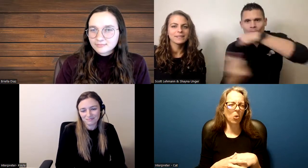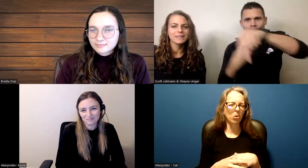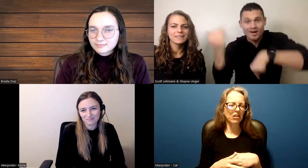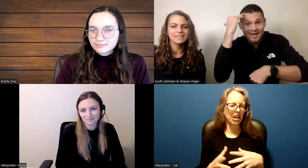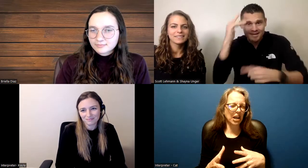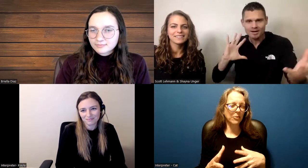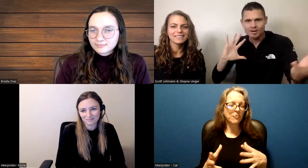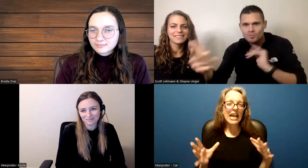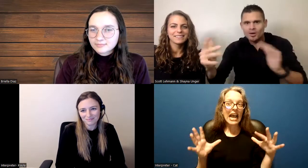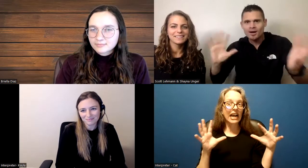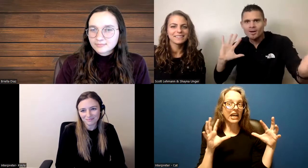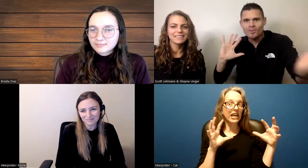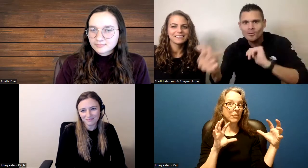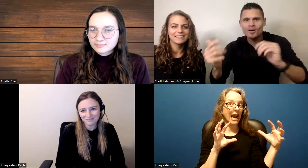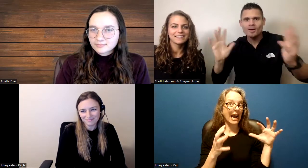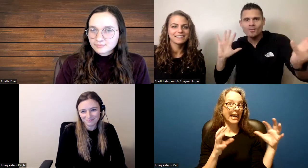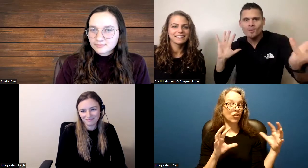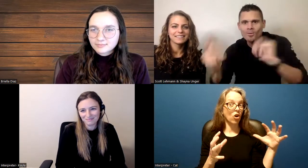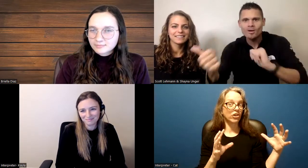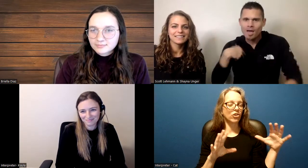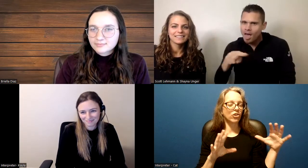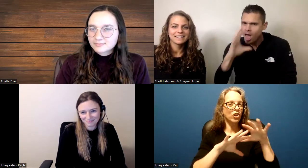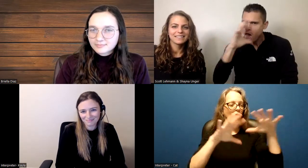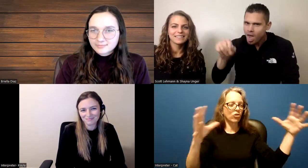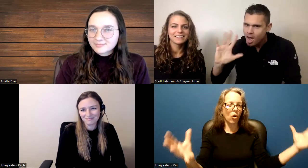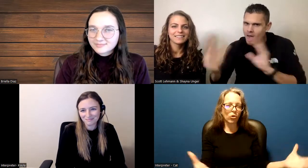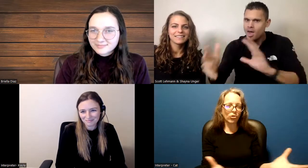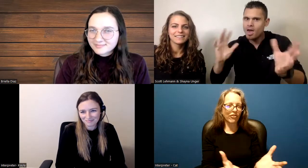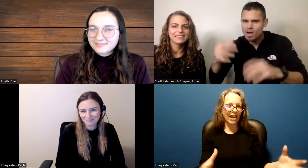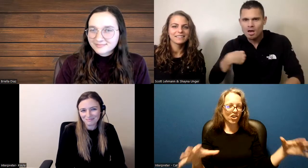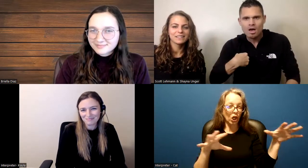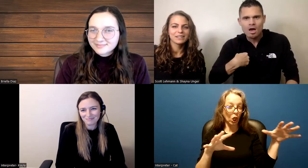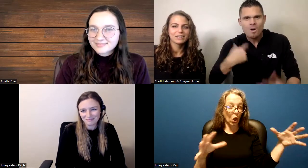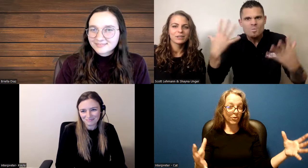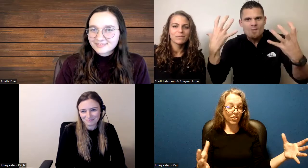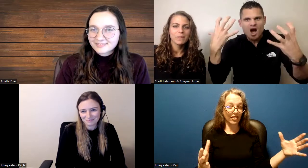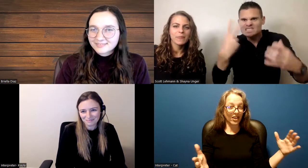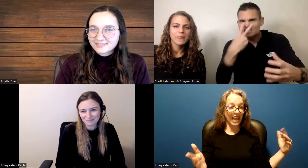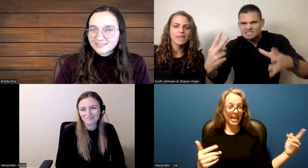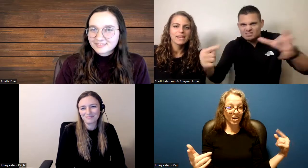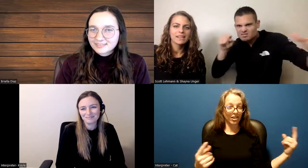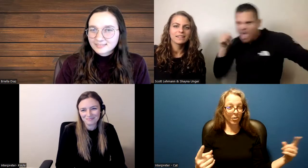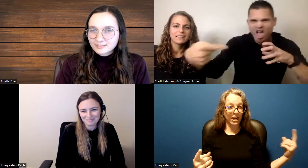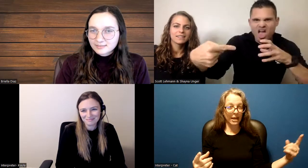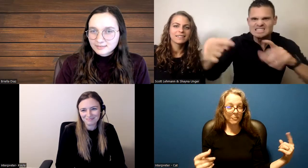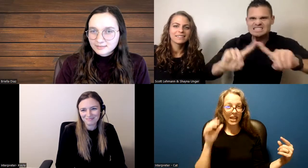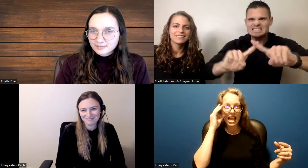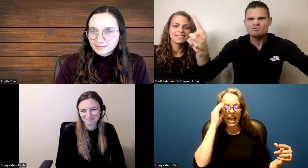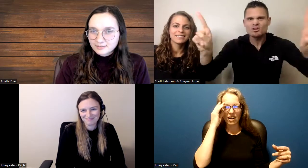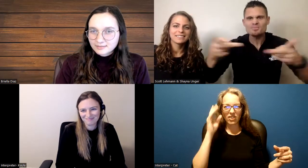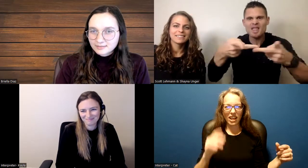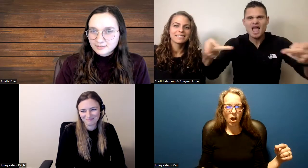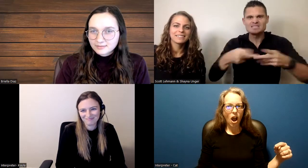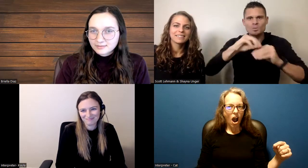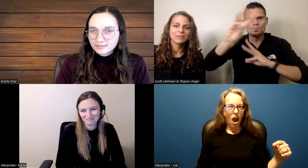that's old, And my eye got drawn to, those old fashioned globes on a stand and you could spin it.